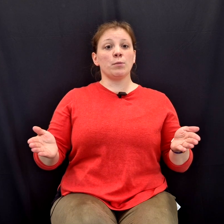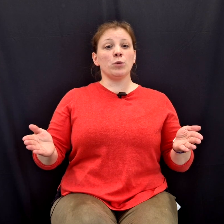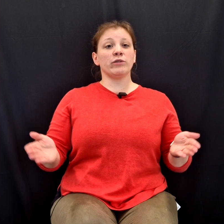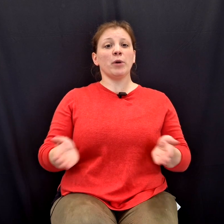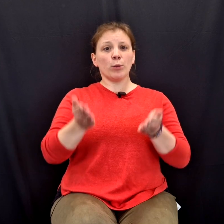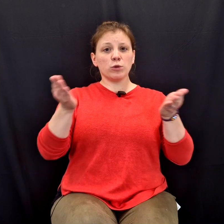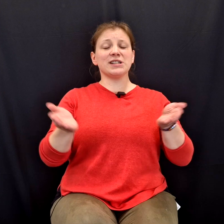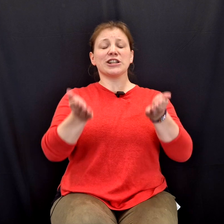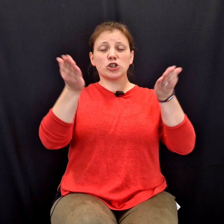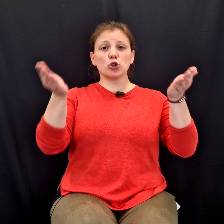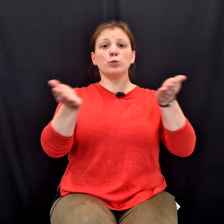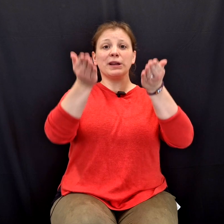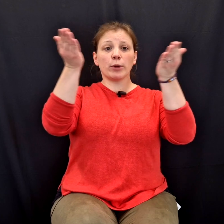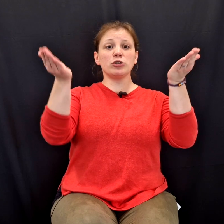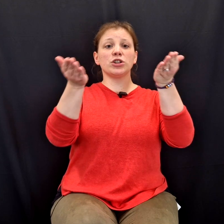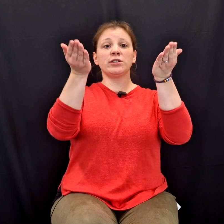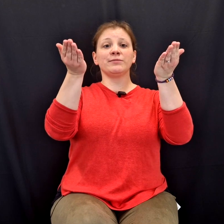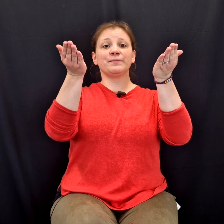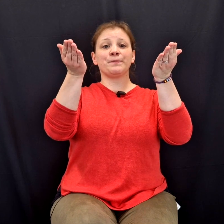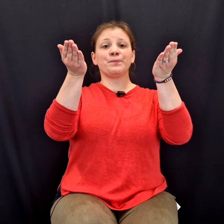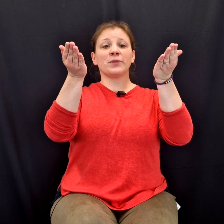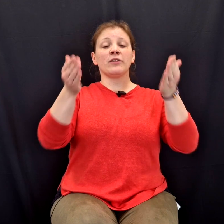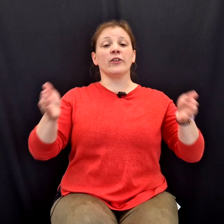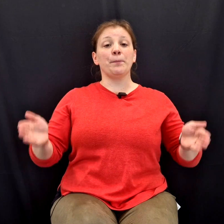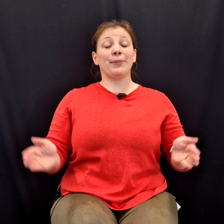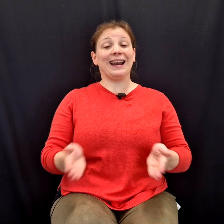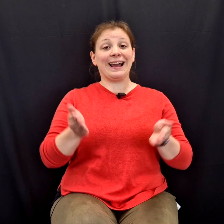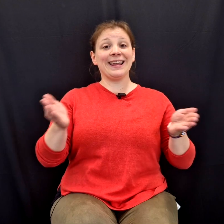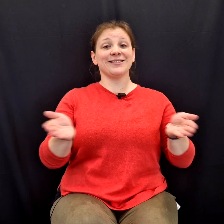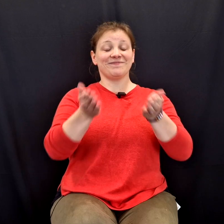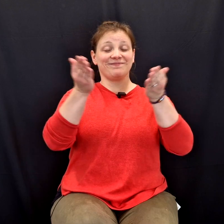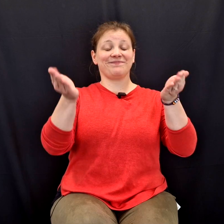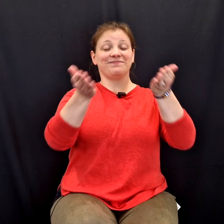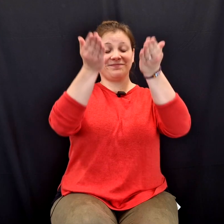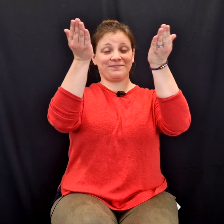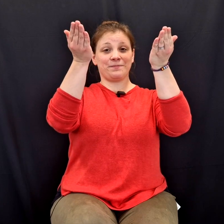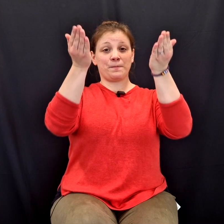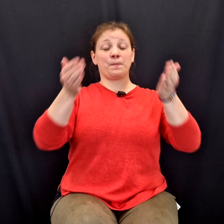low, move them upwards in a scooping motion for play,